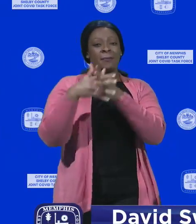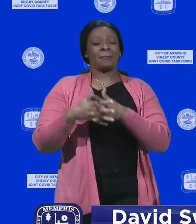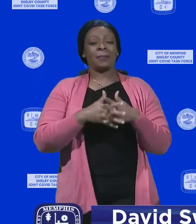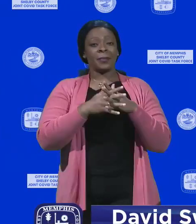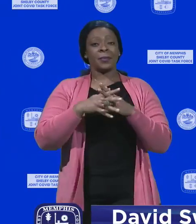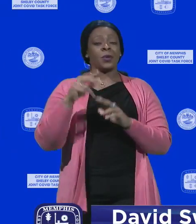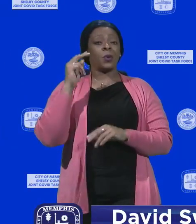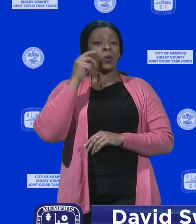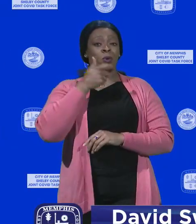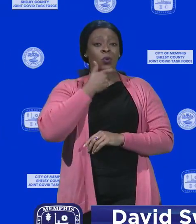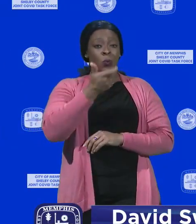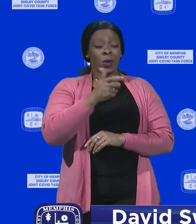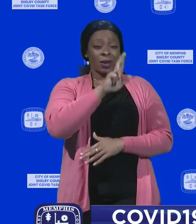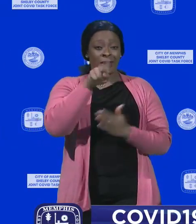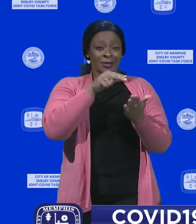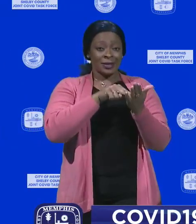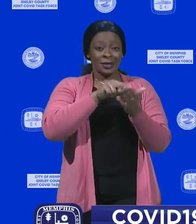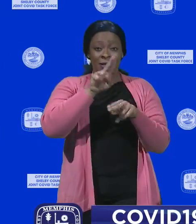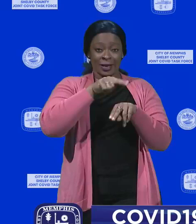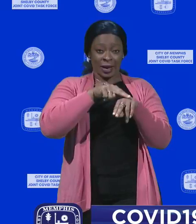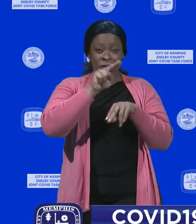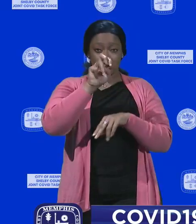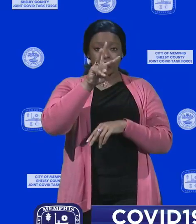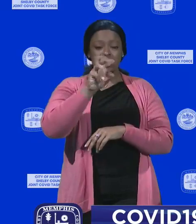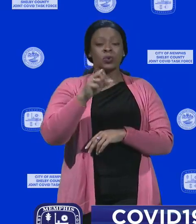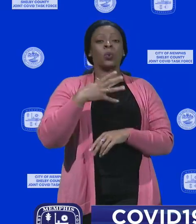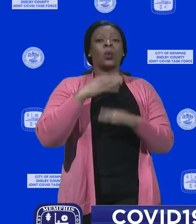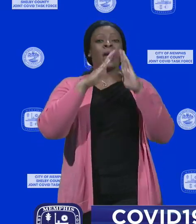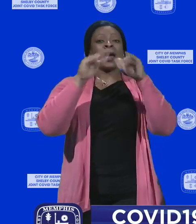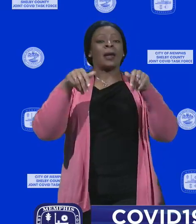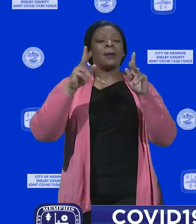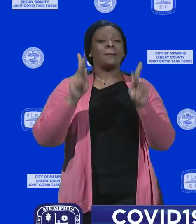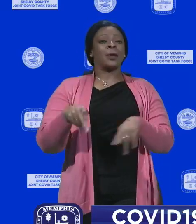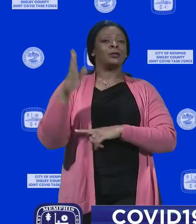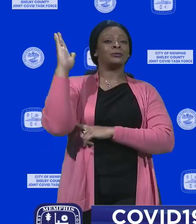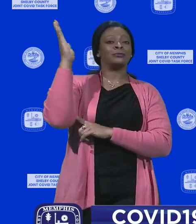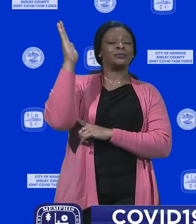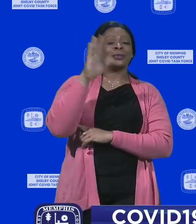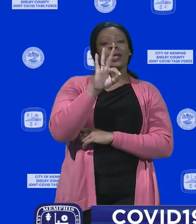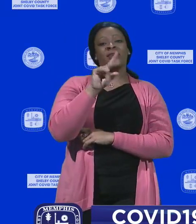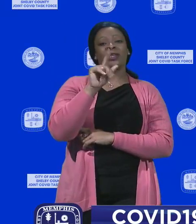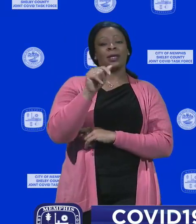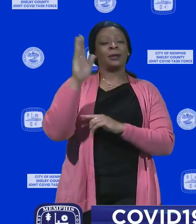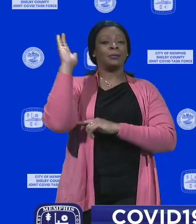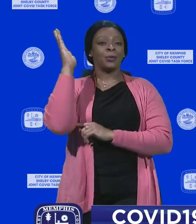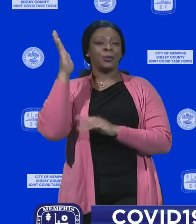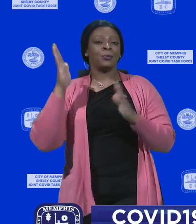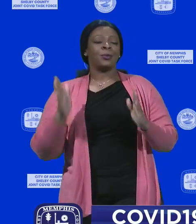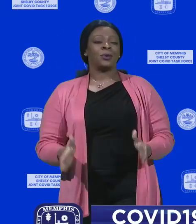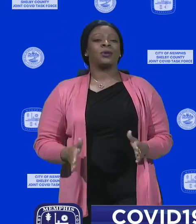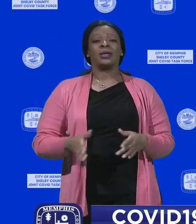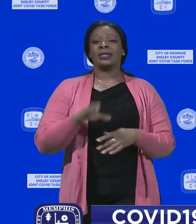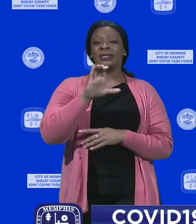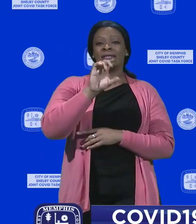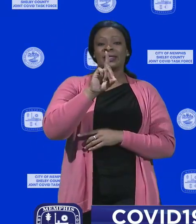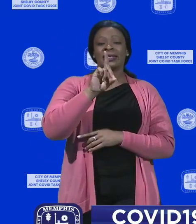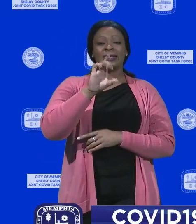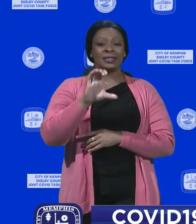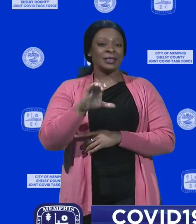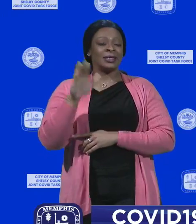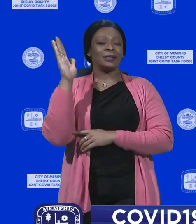the national news, you'll hear White House spokespersons, FDA spokespersons,